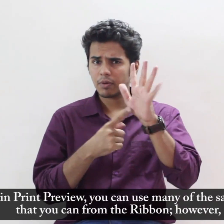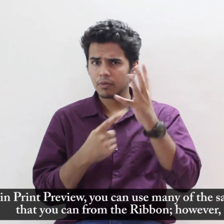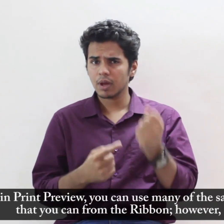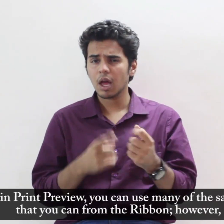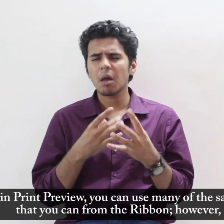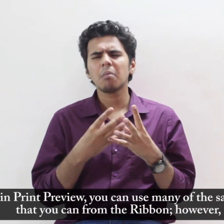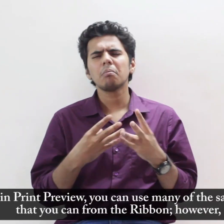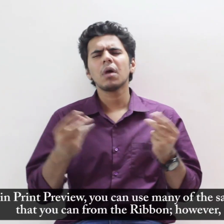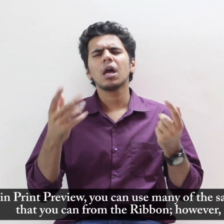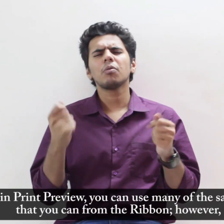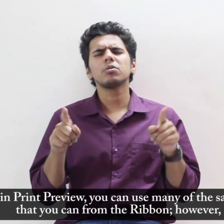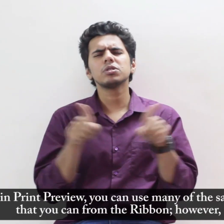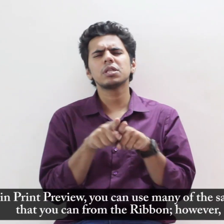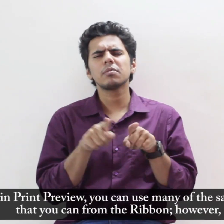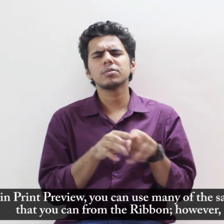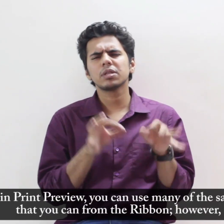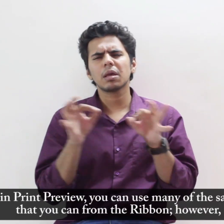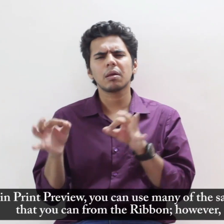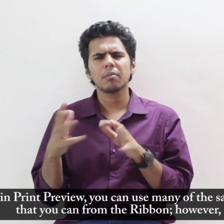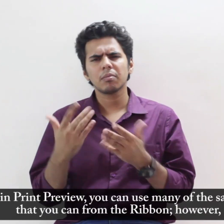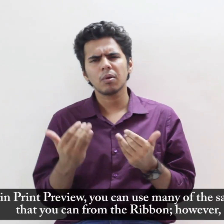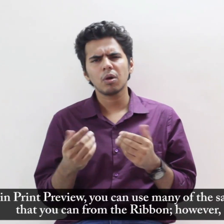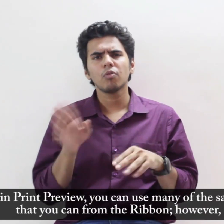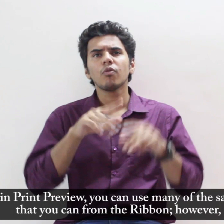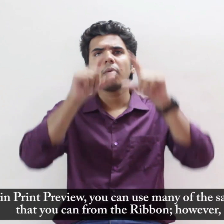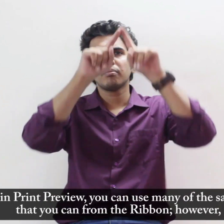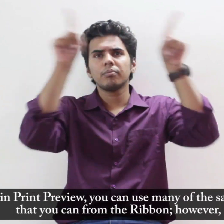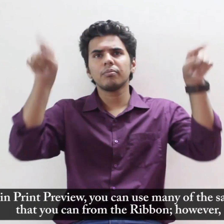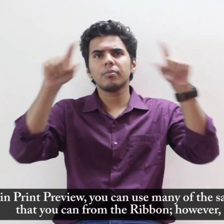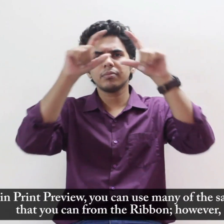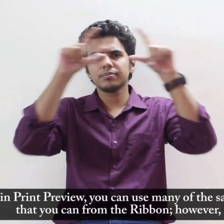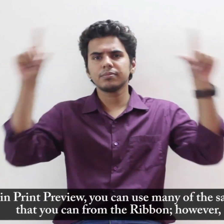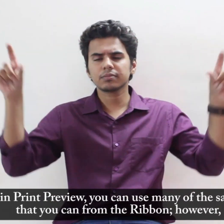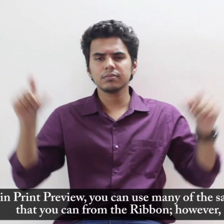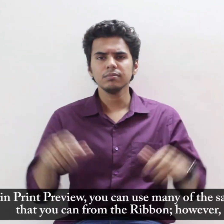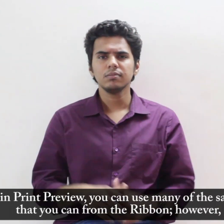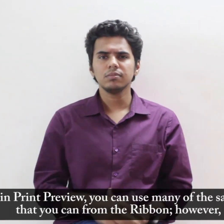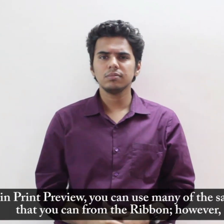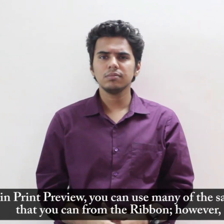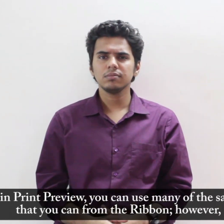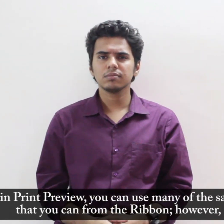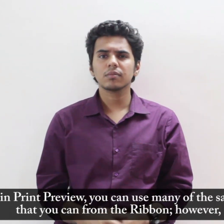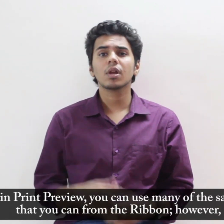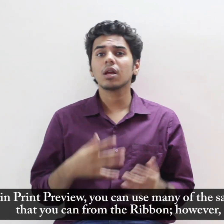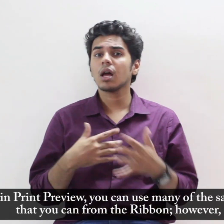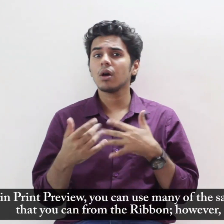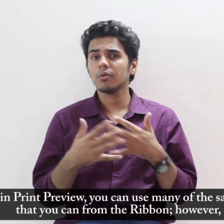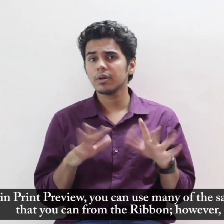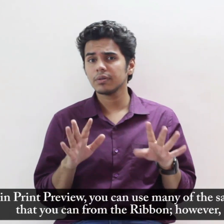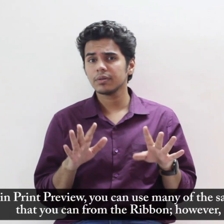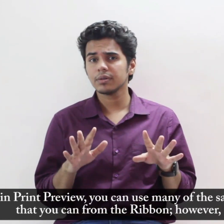If you are in Print Preview, you can use many of the same features that you can from the ribbon. However,